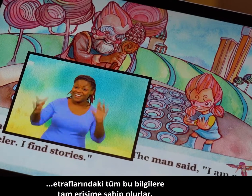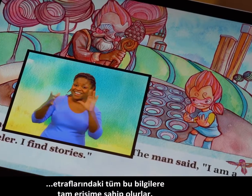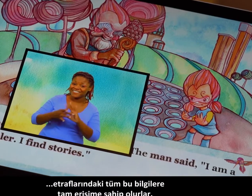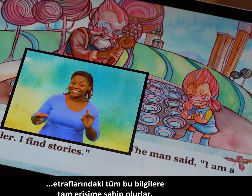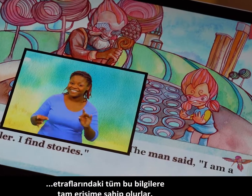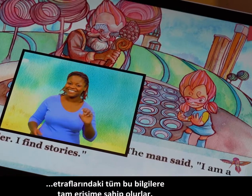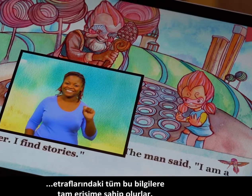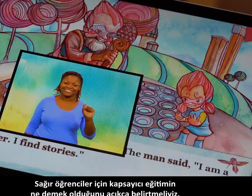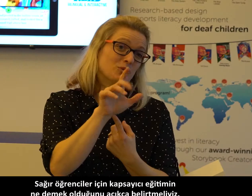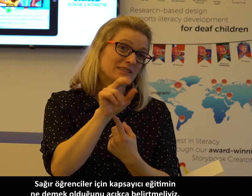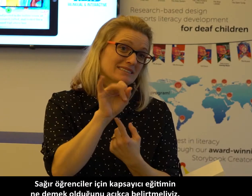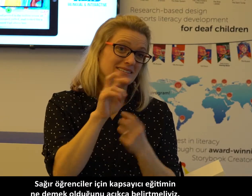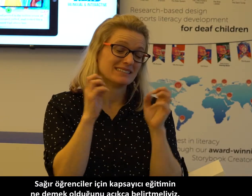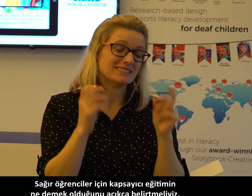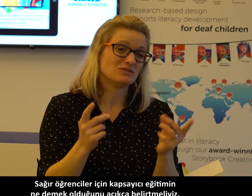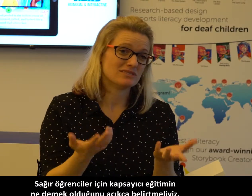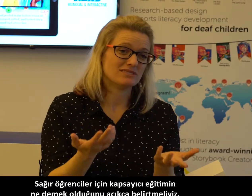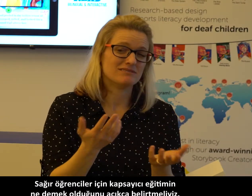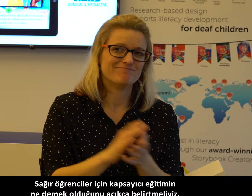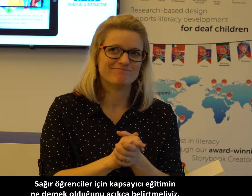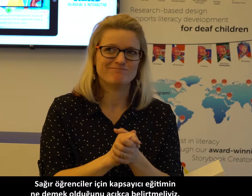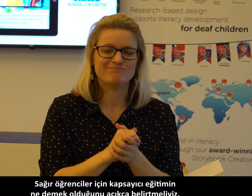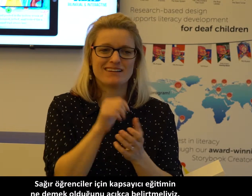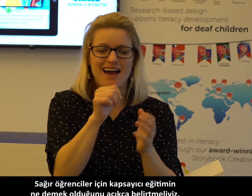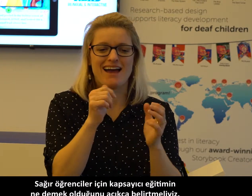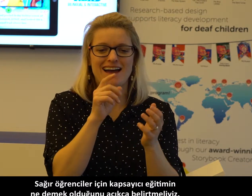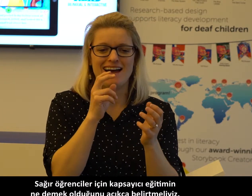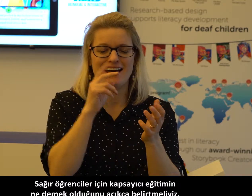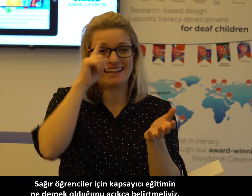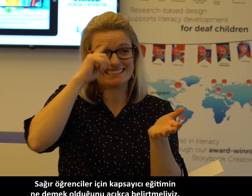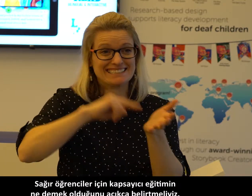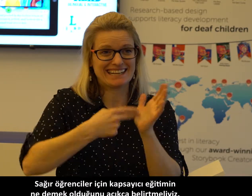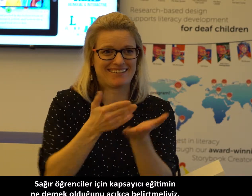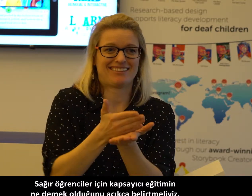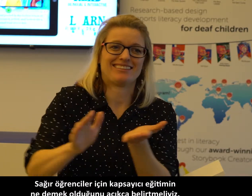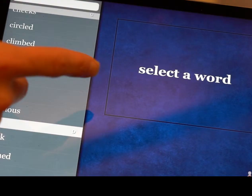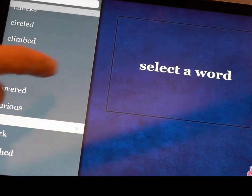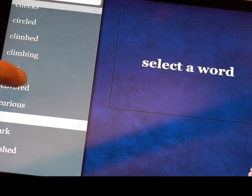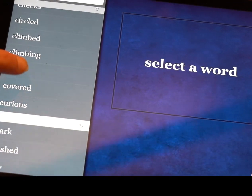that information. We have to be clear what we mean by inclusive education for deaf students.